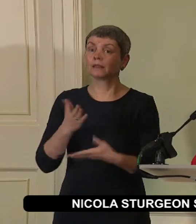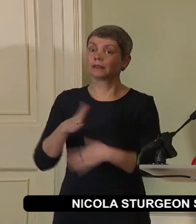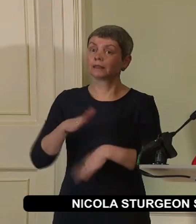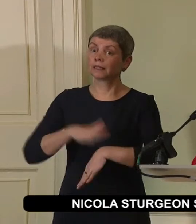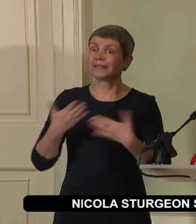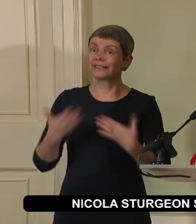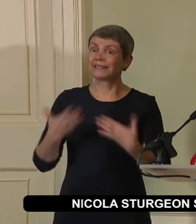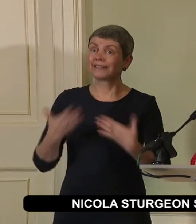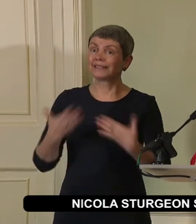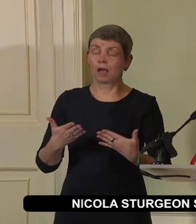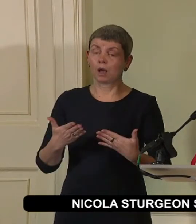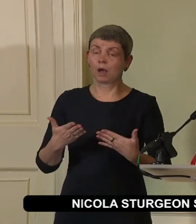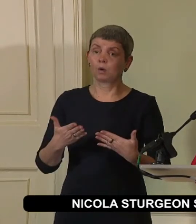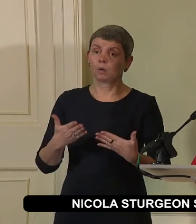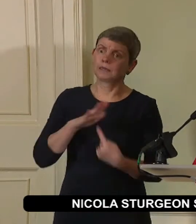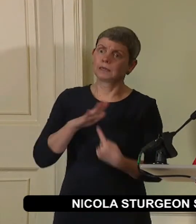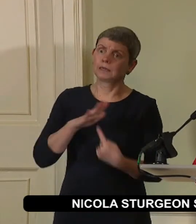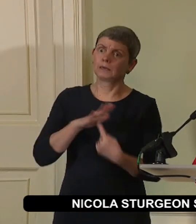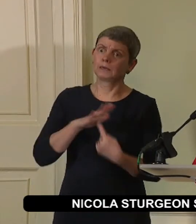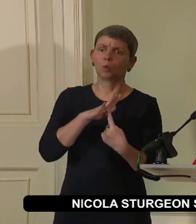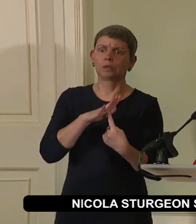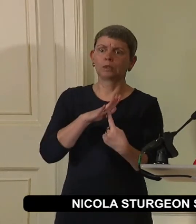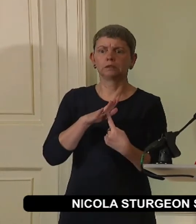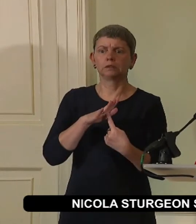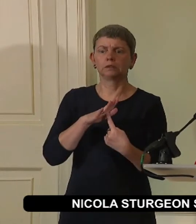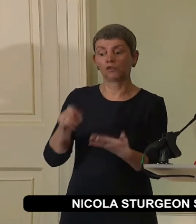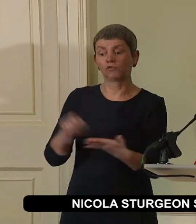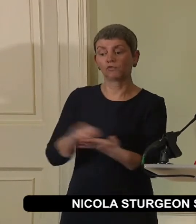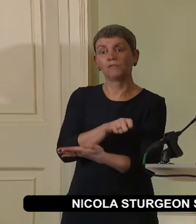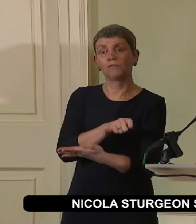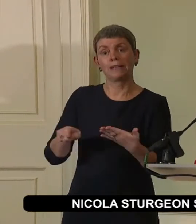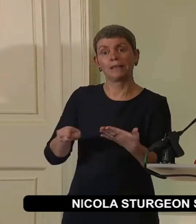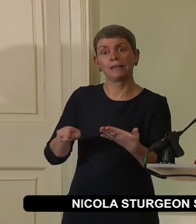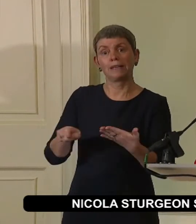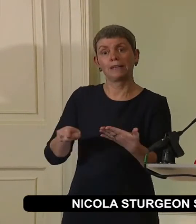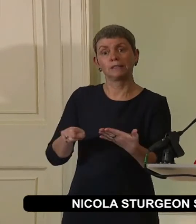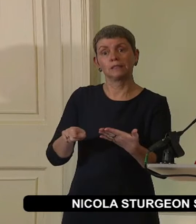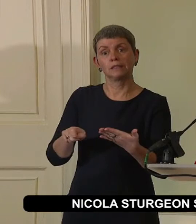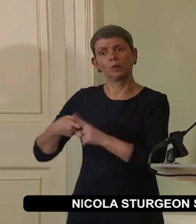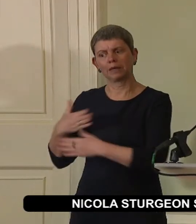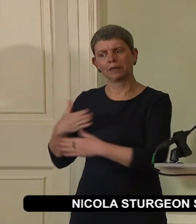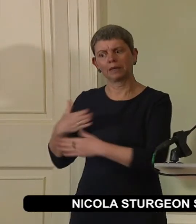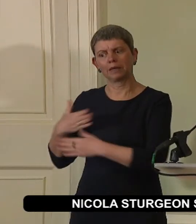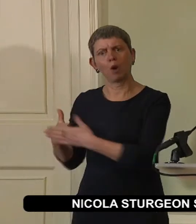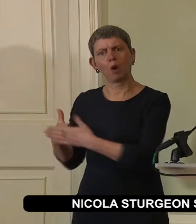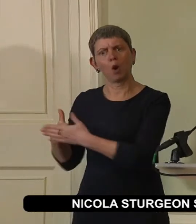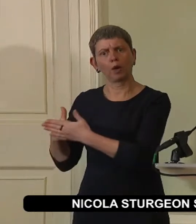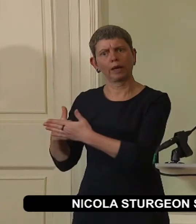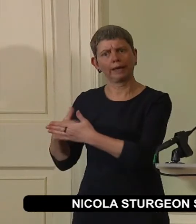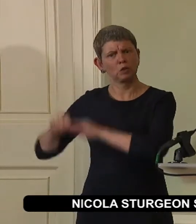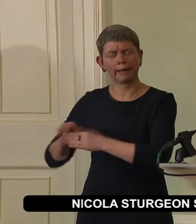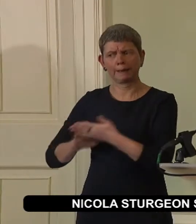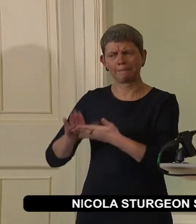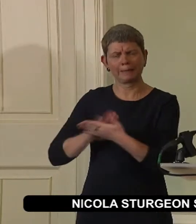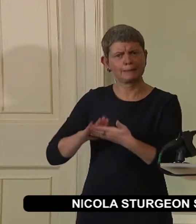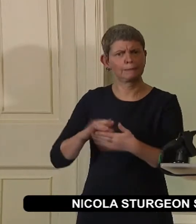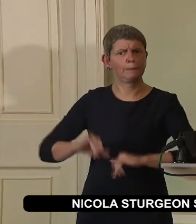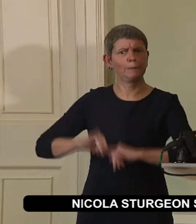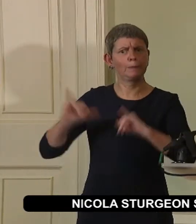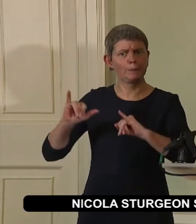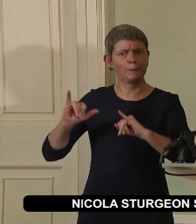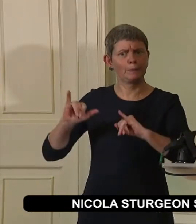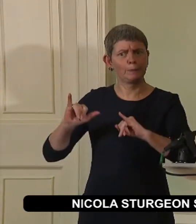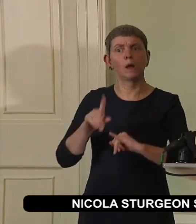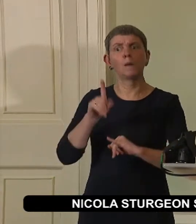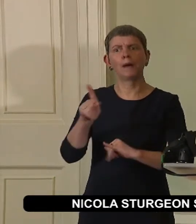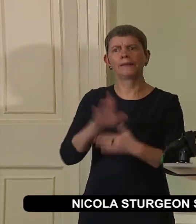of a referendum as the accepted constitutional route to independence is a democratic outrage. But it puts the onus on us